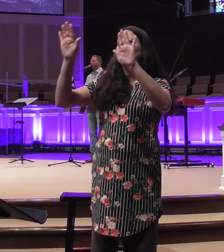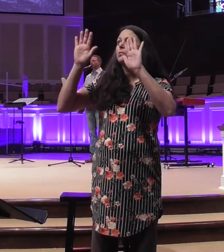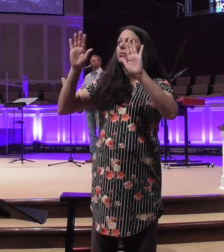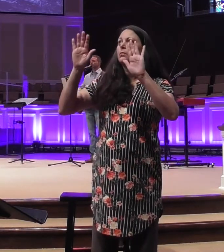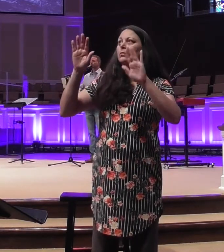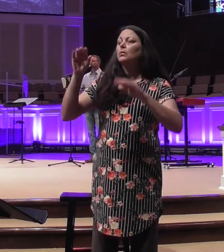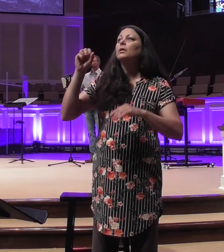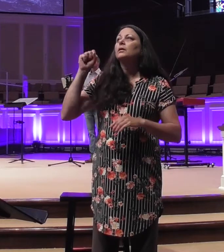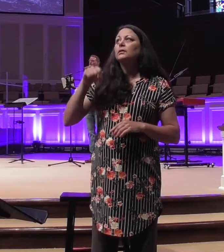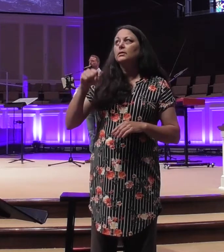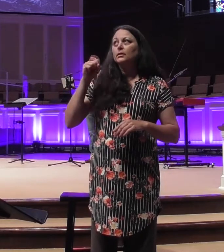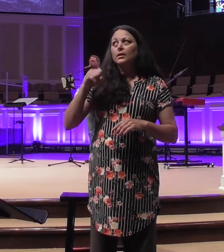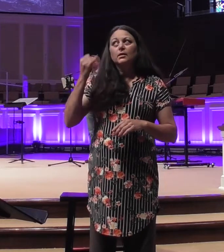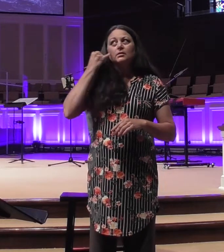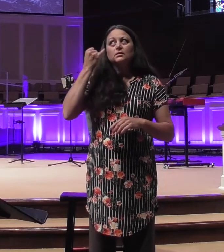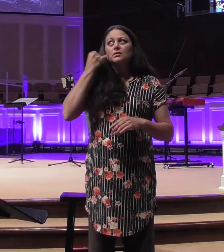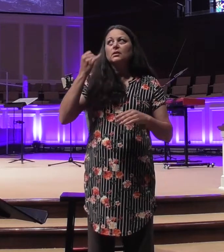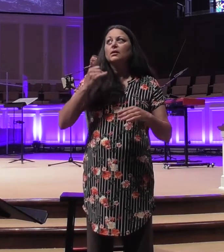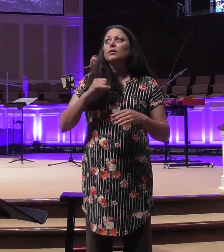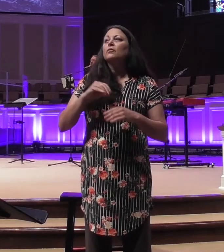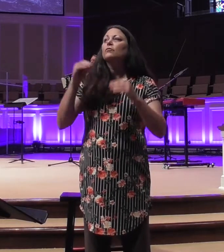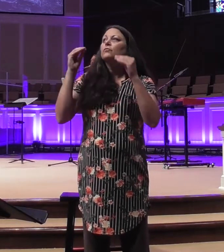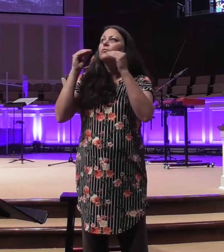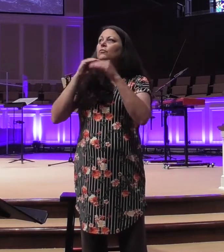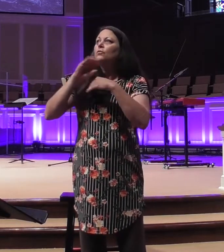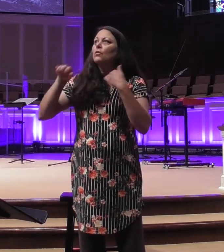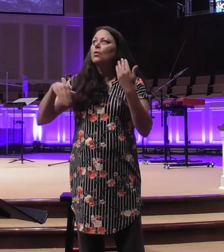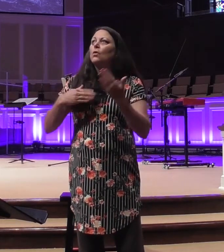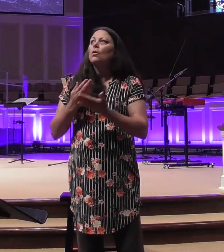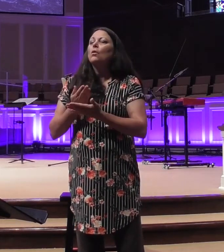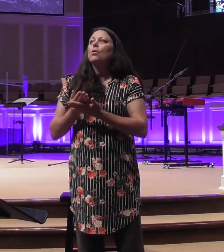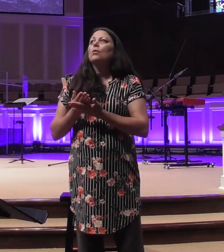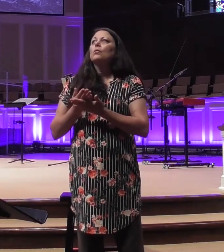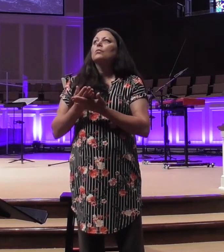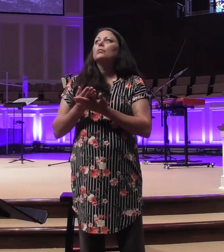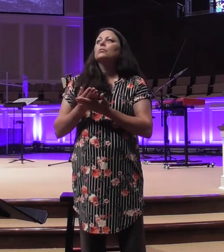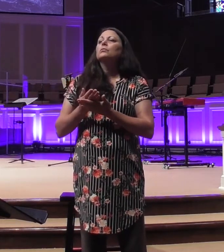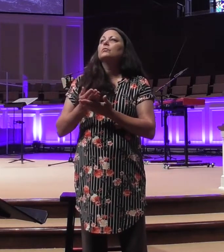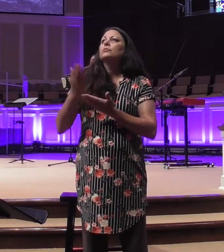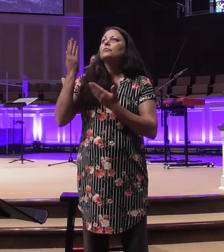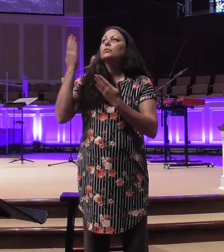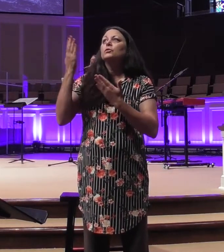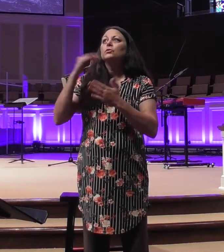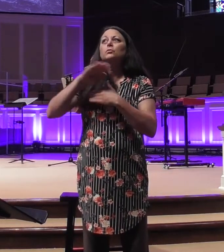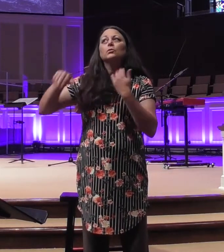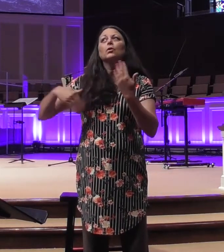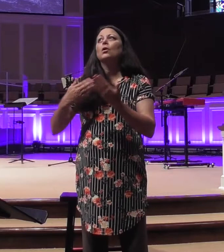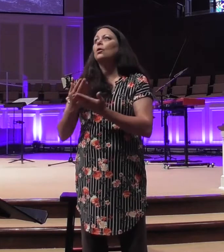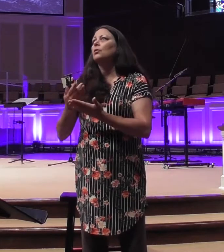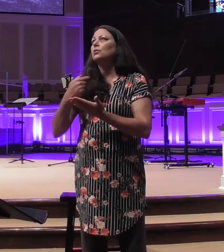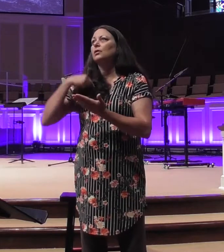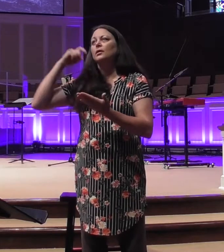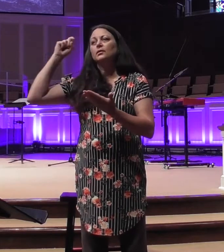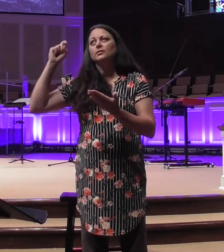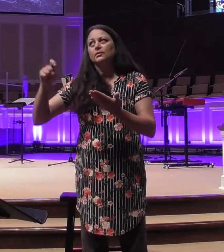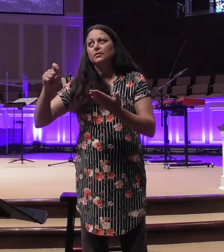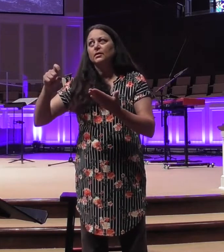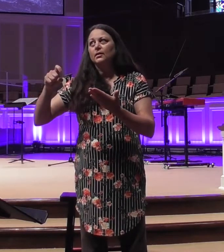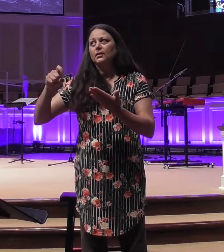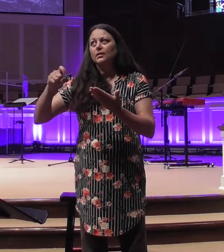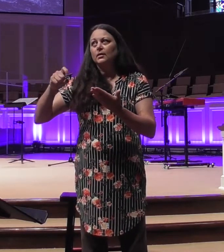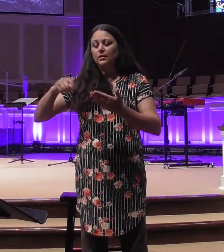Yes, all of you is all I need, take everything.